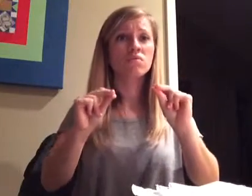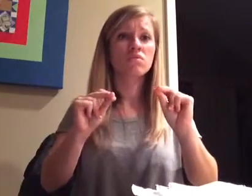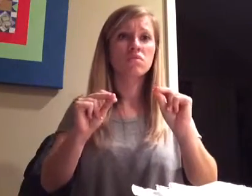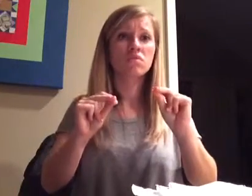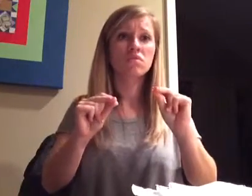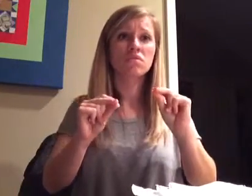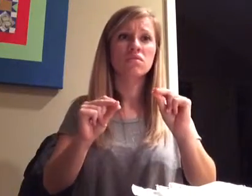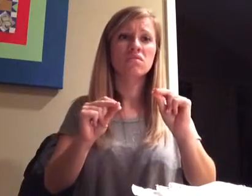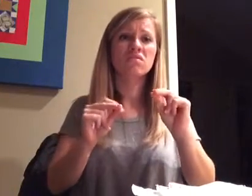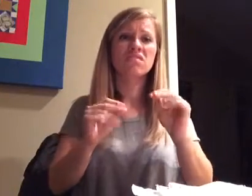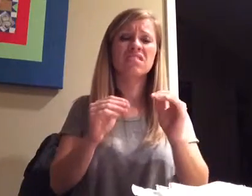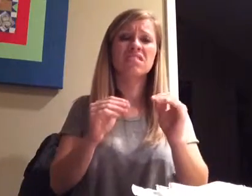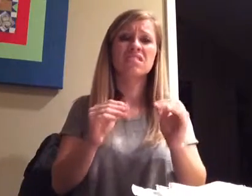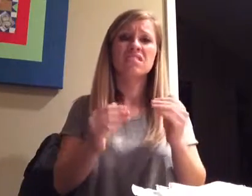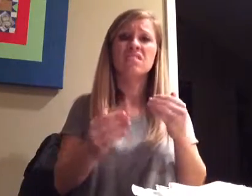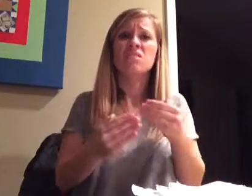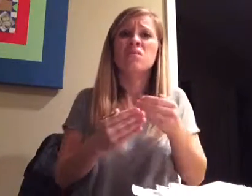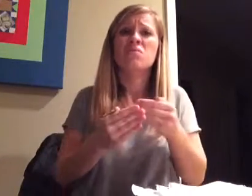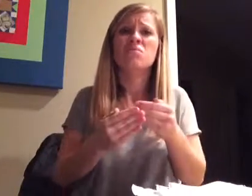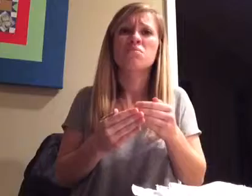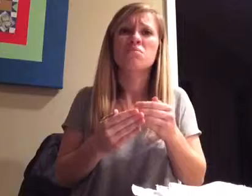Nearly 20 million have not finished 8 years of school.